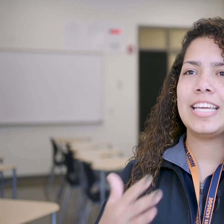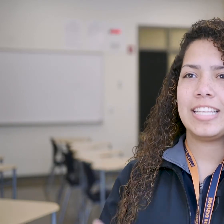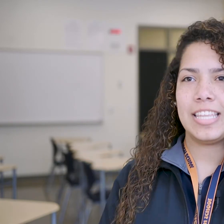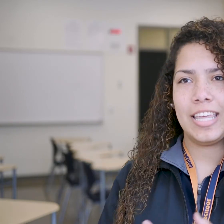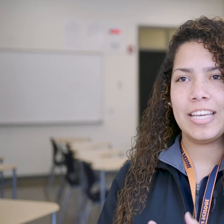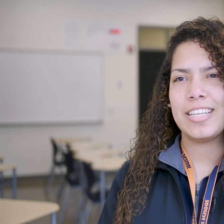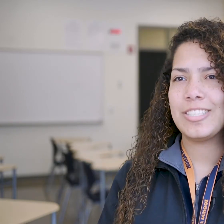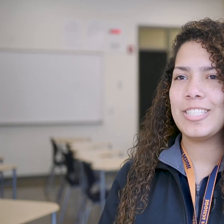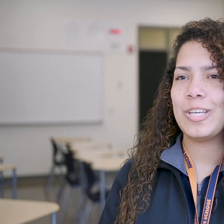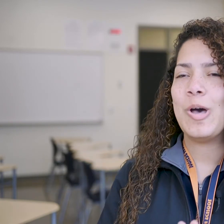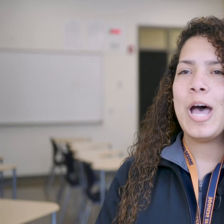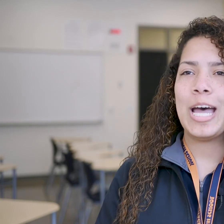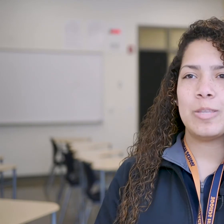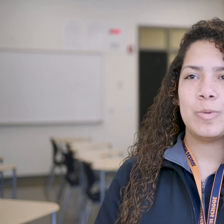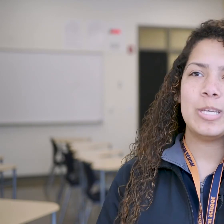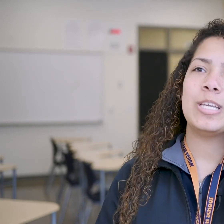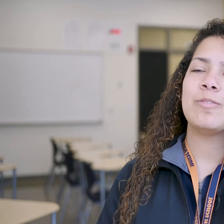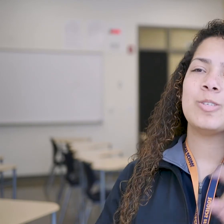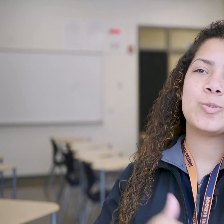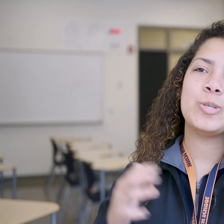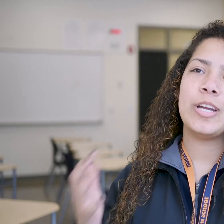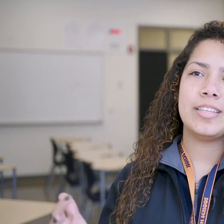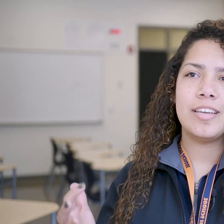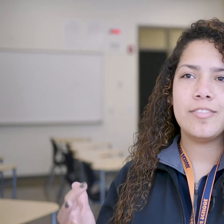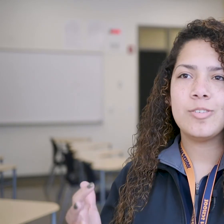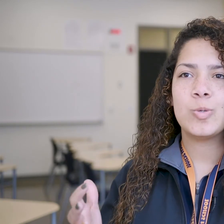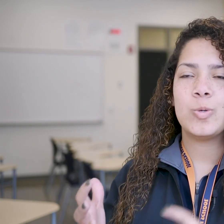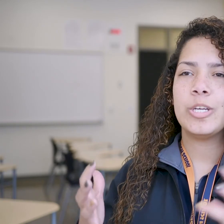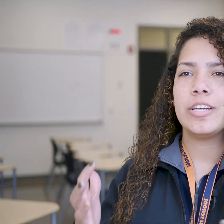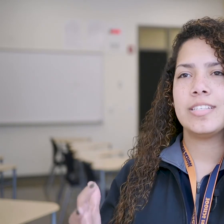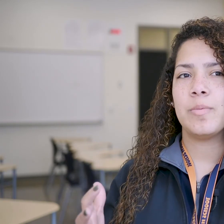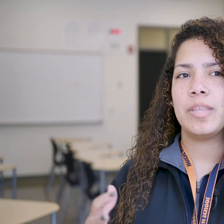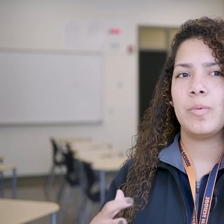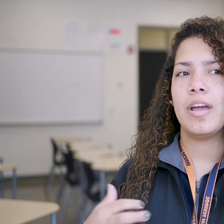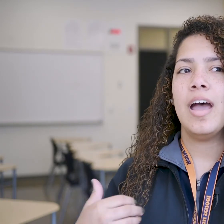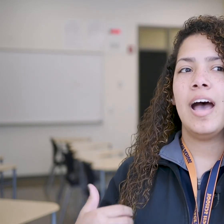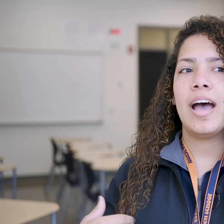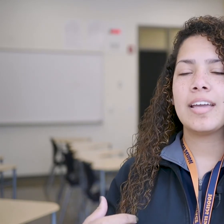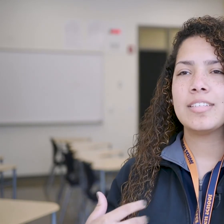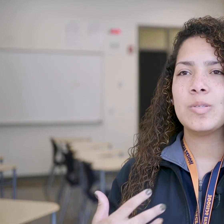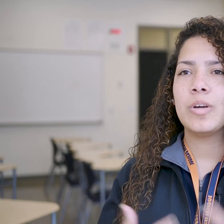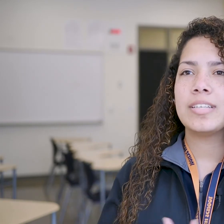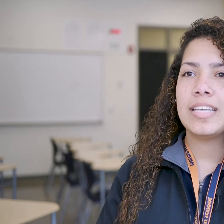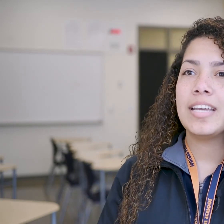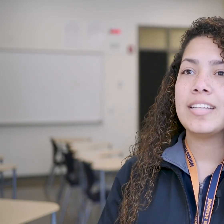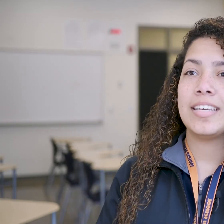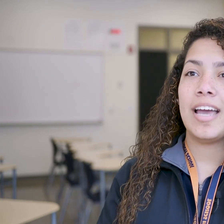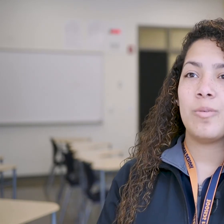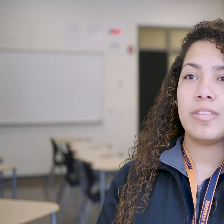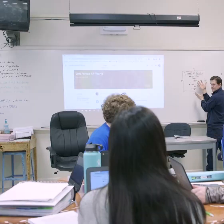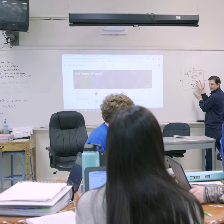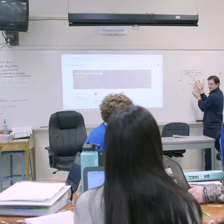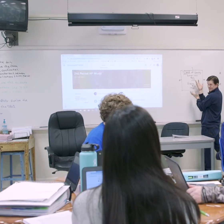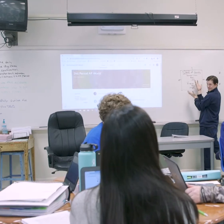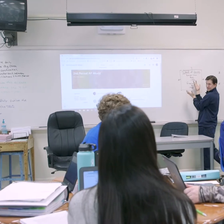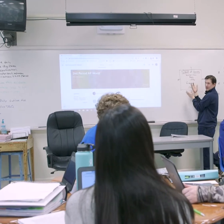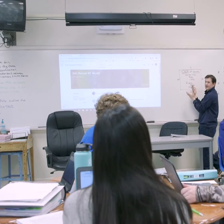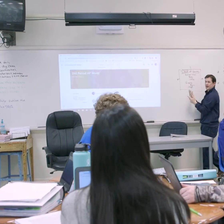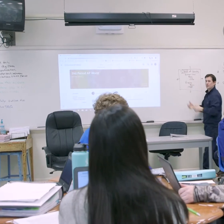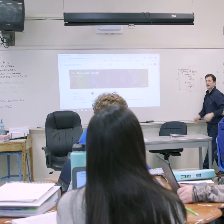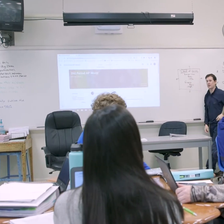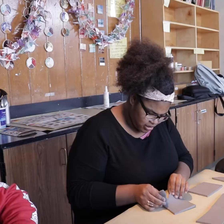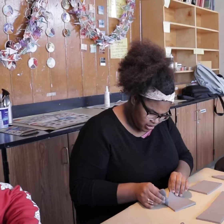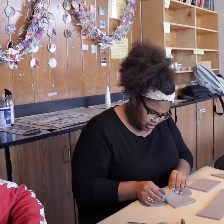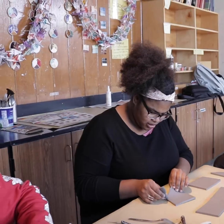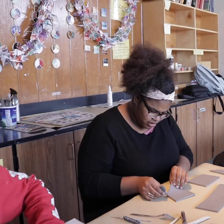like, daily thing. It's not just at the beginning of the school year, at the end of the school year. It's something where I get to work day in and day out with each of my students,